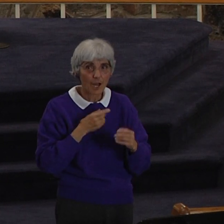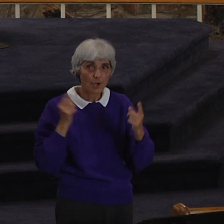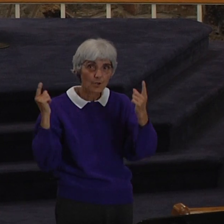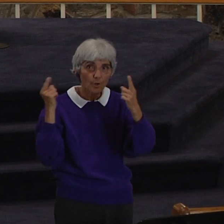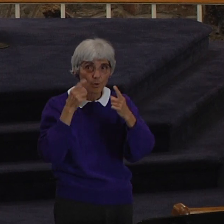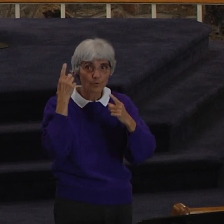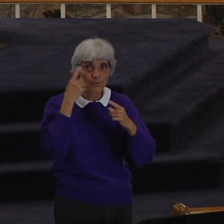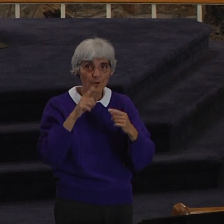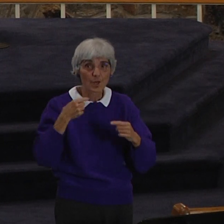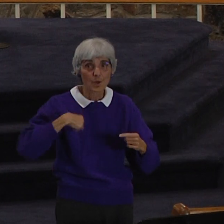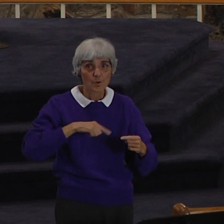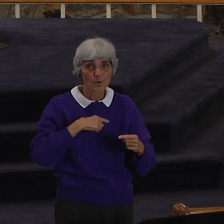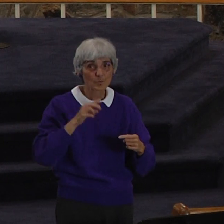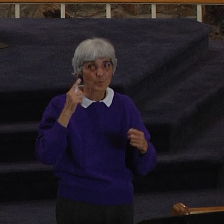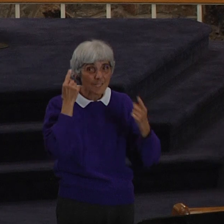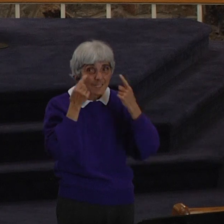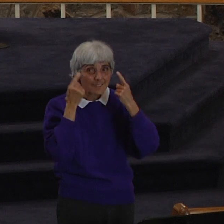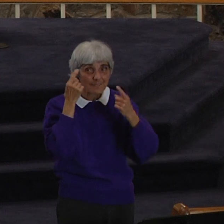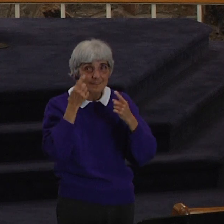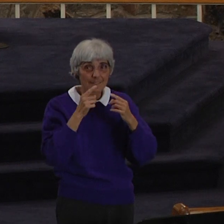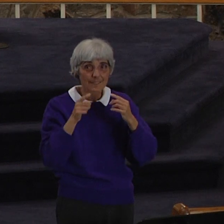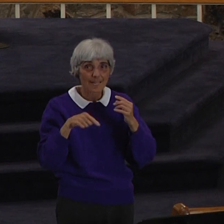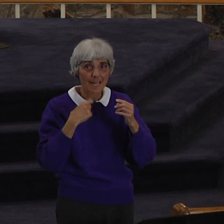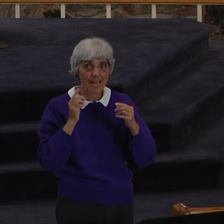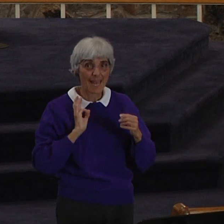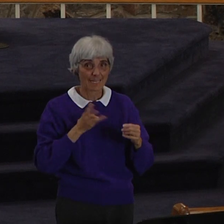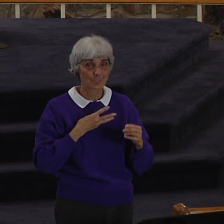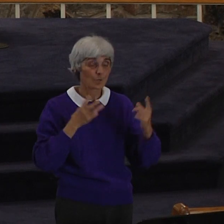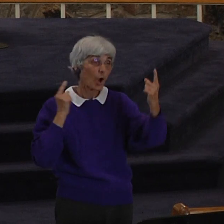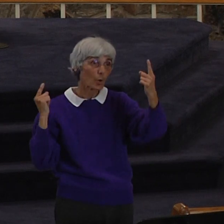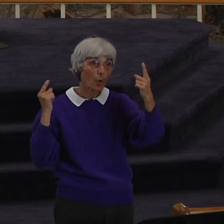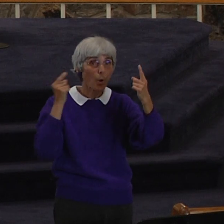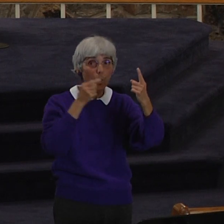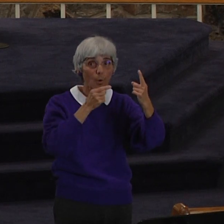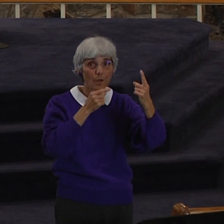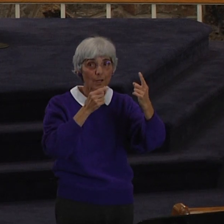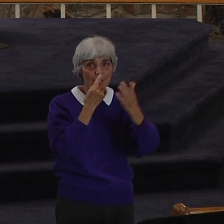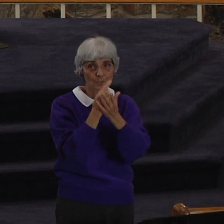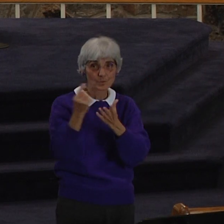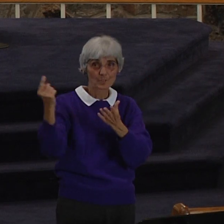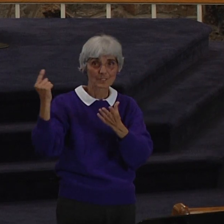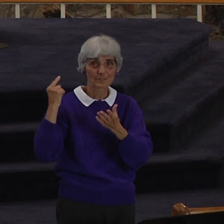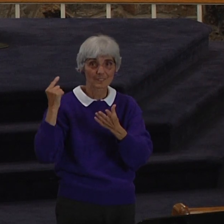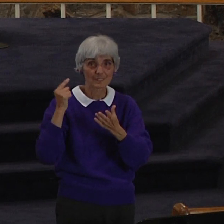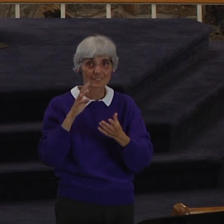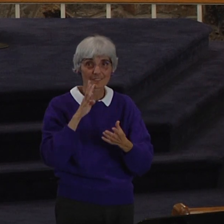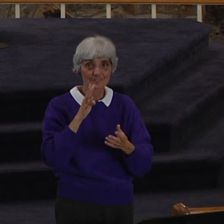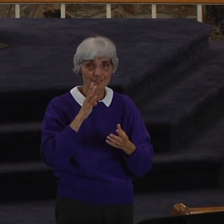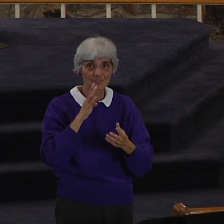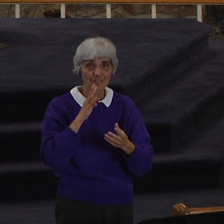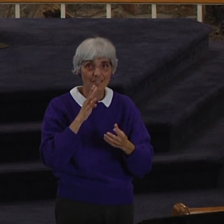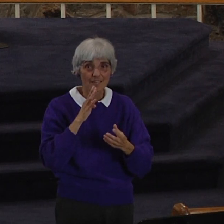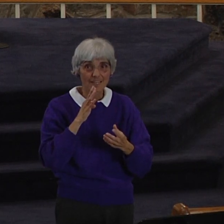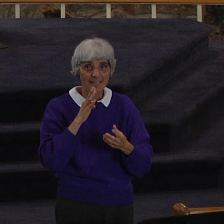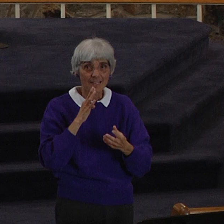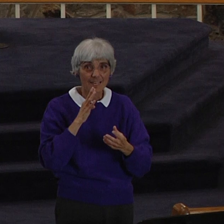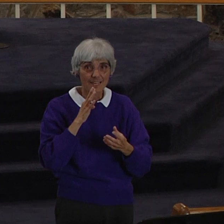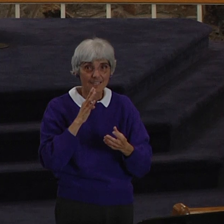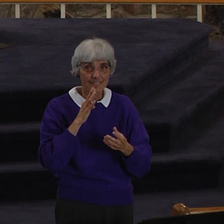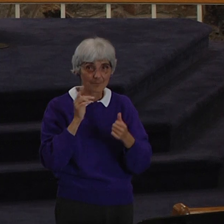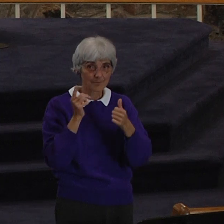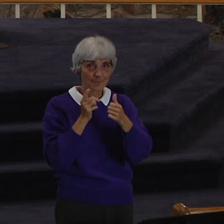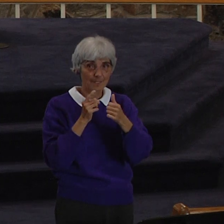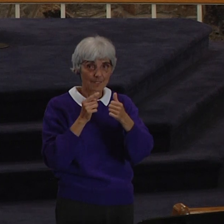series, as we consider as we want to be. 2 weeks ago, Pastor Brian took us through